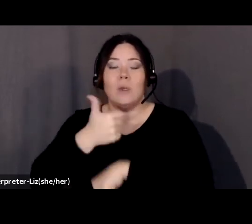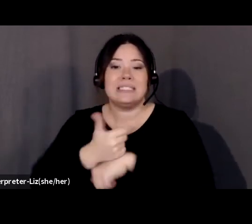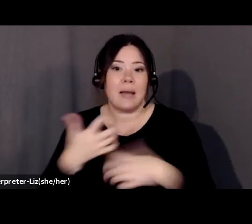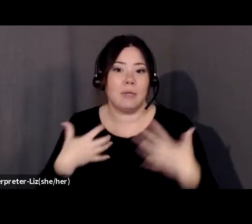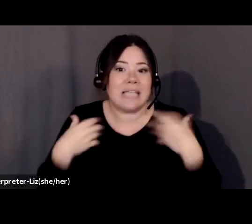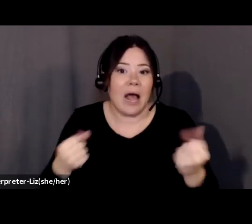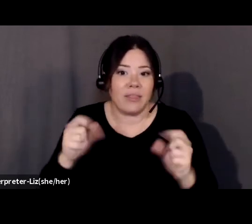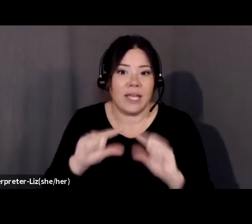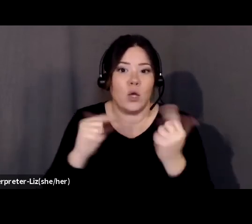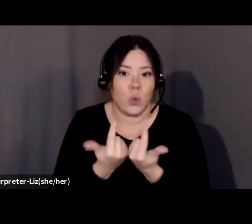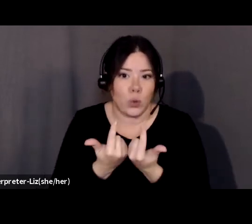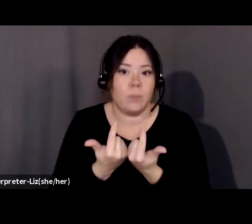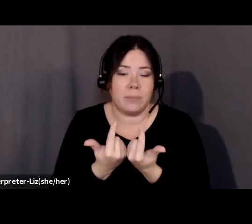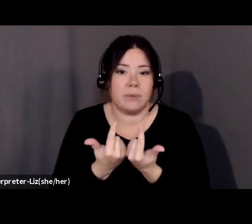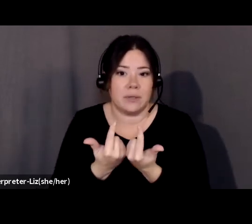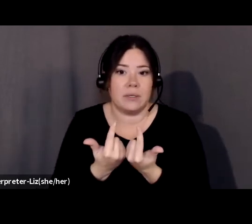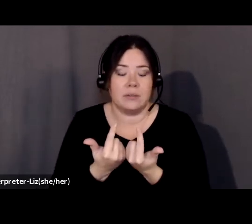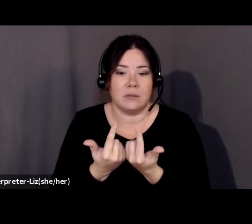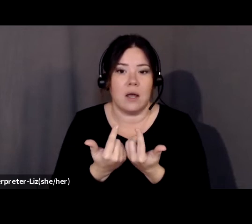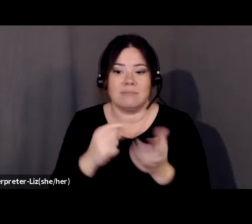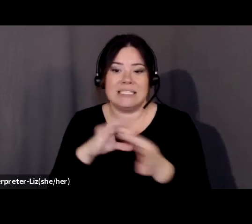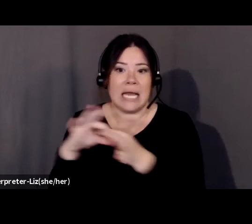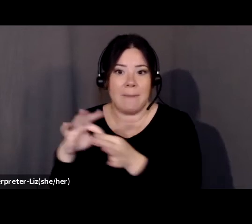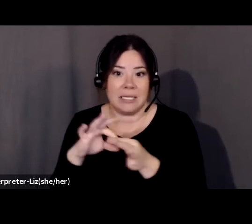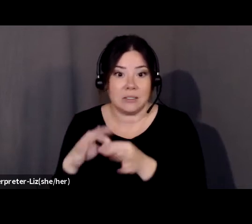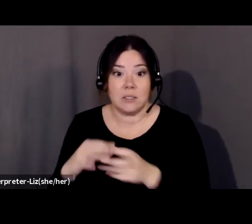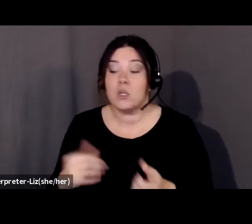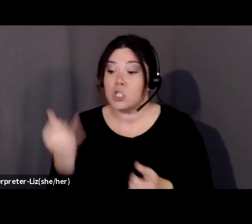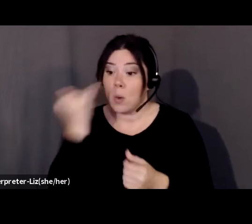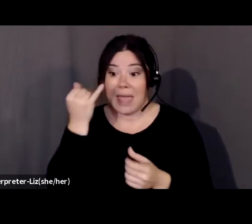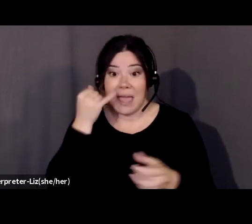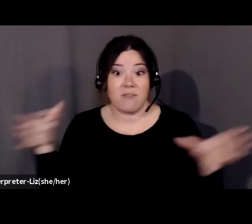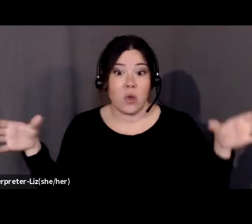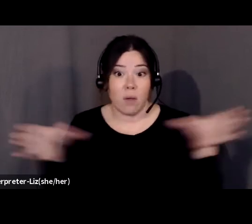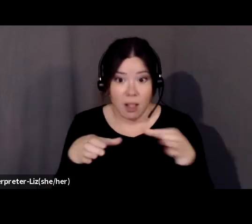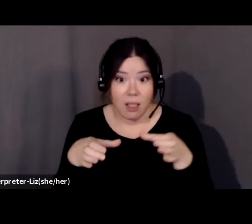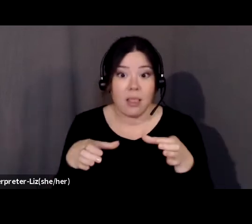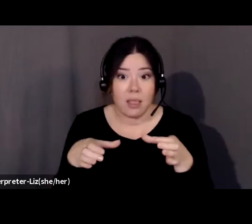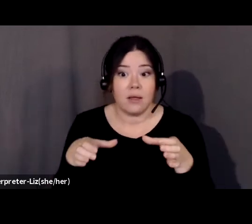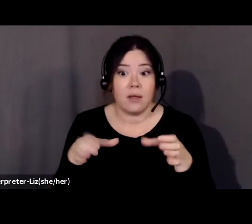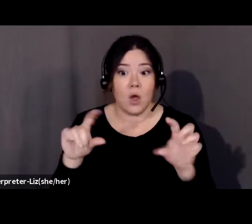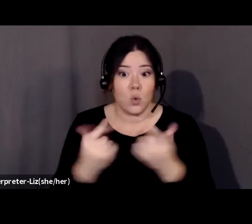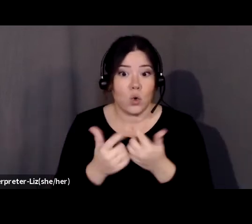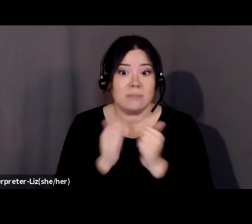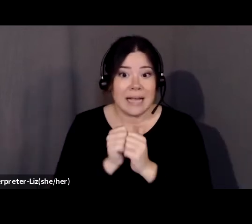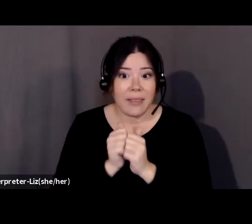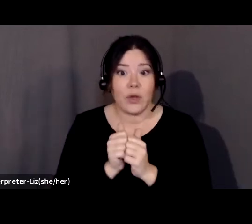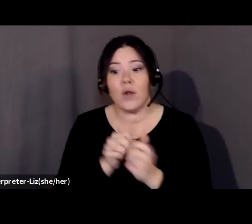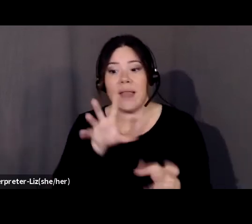dynamics. So this is, you've gotten a group of people together in your rural community that includes some of